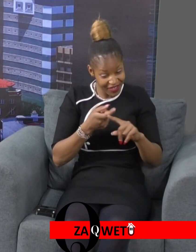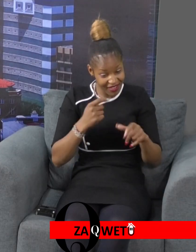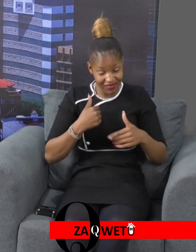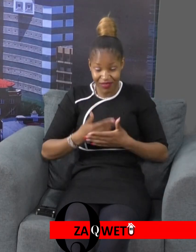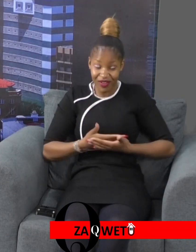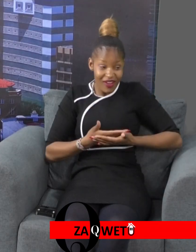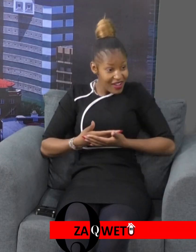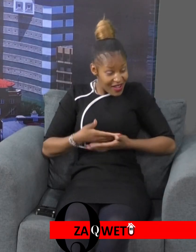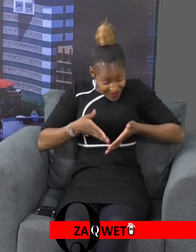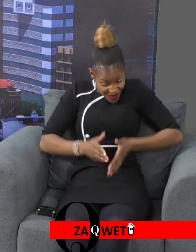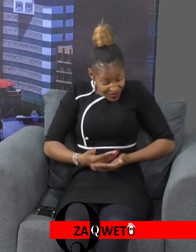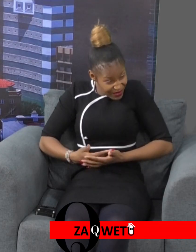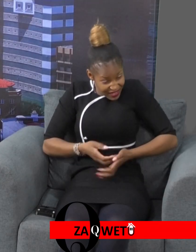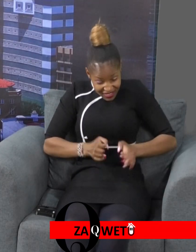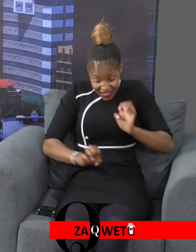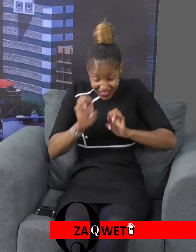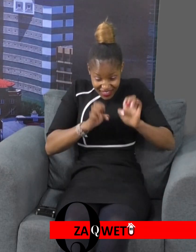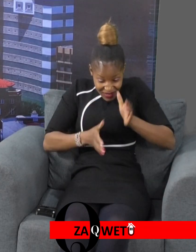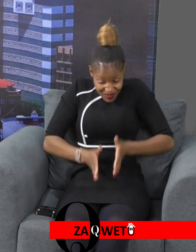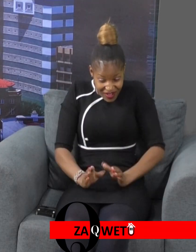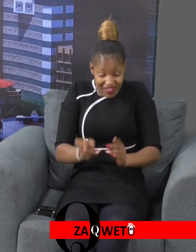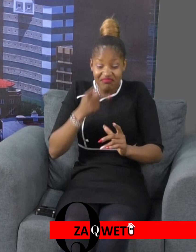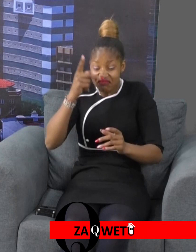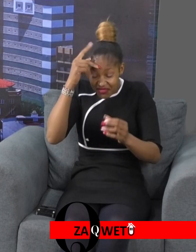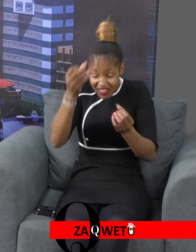Okay, my name,